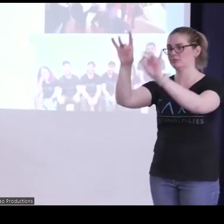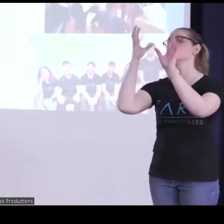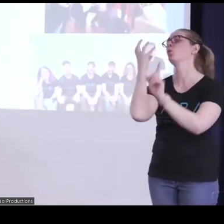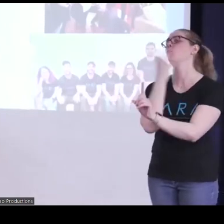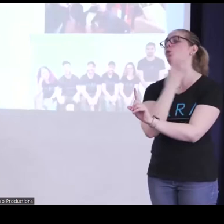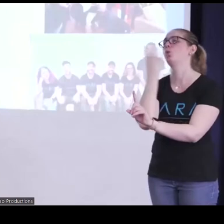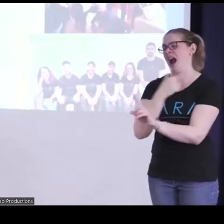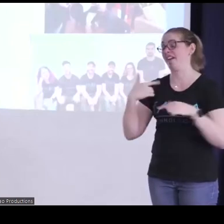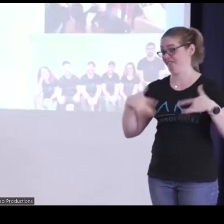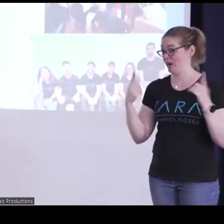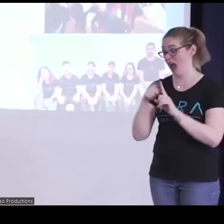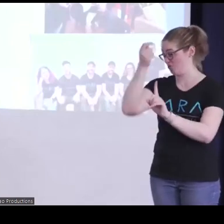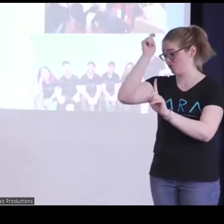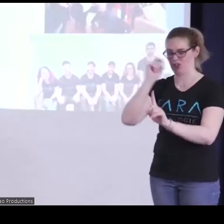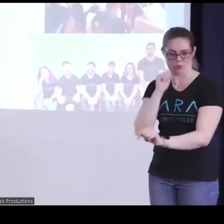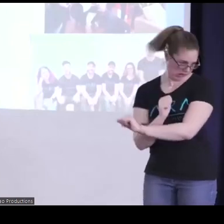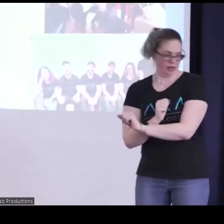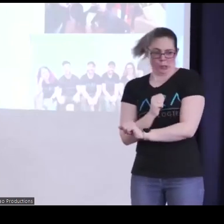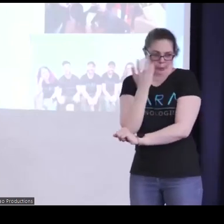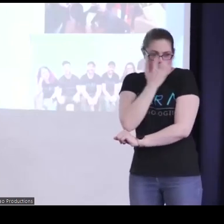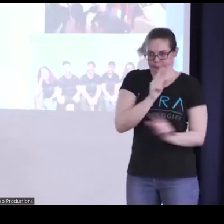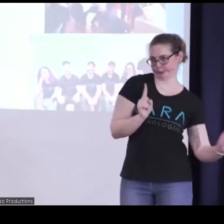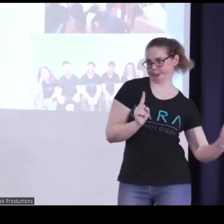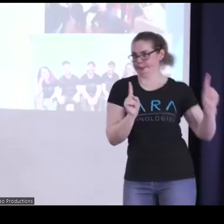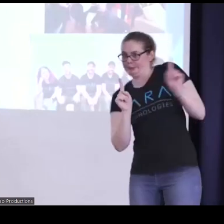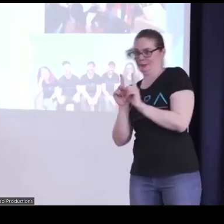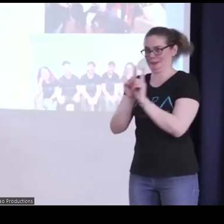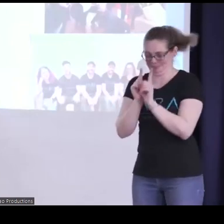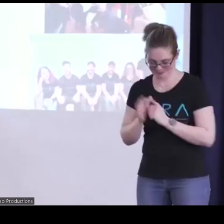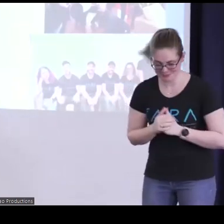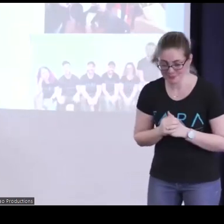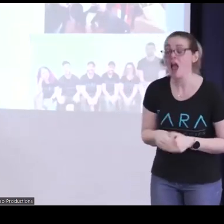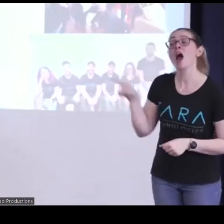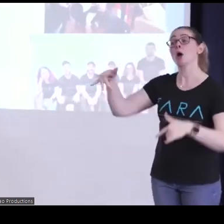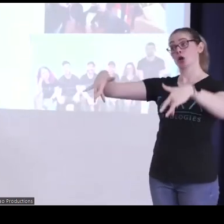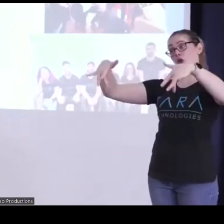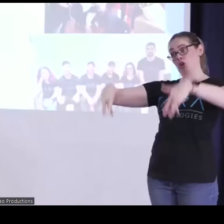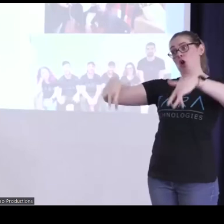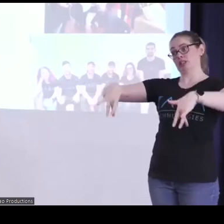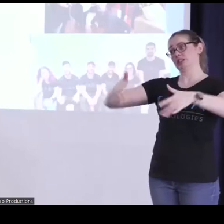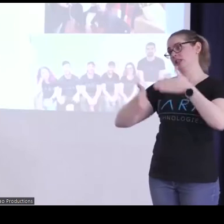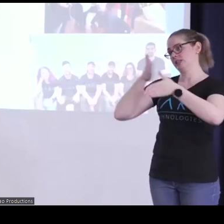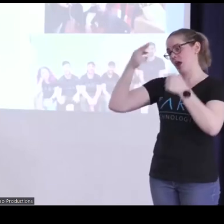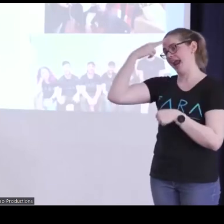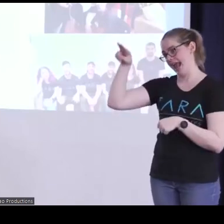So they're very young but bright, and I think Richard needs to watch